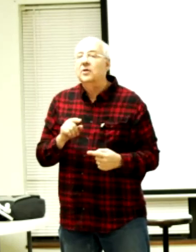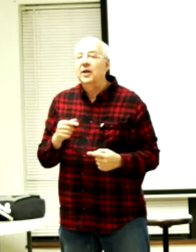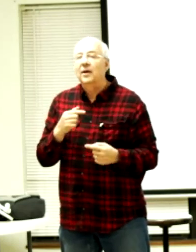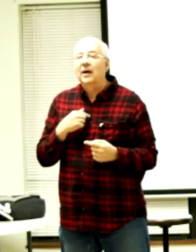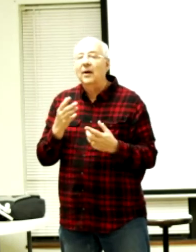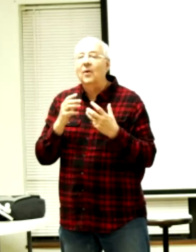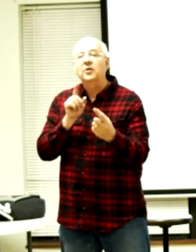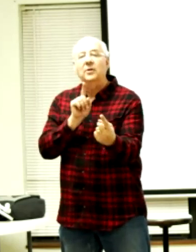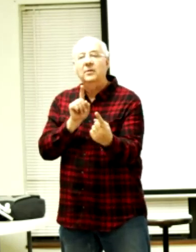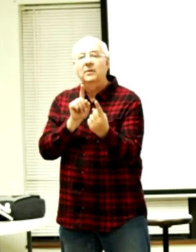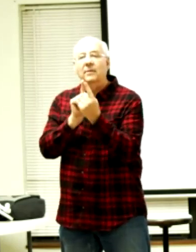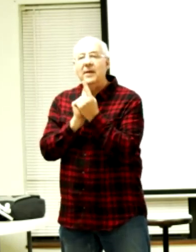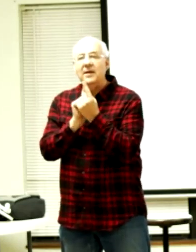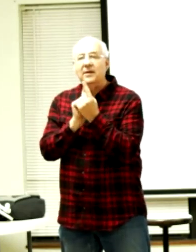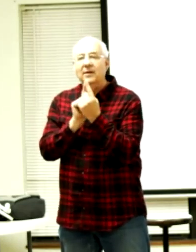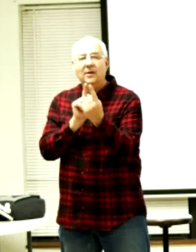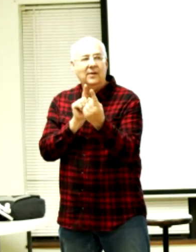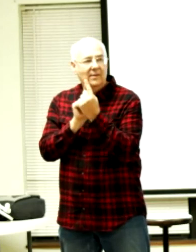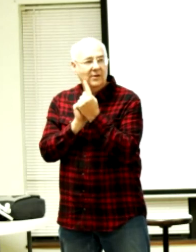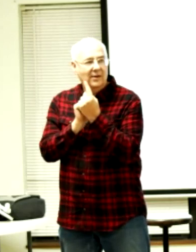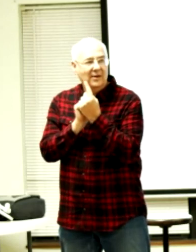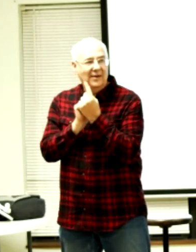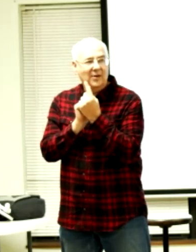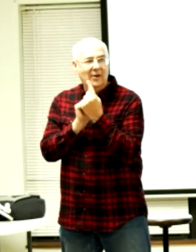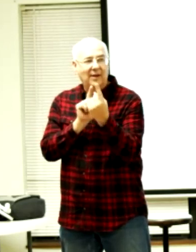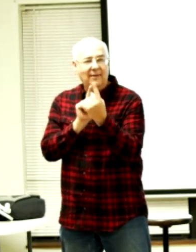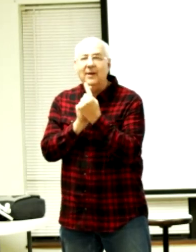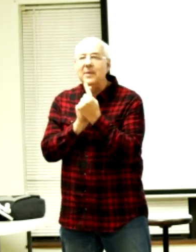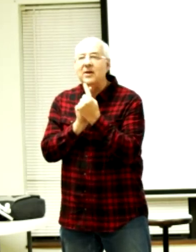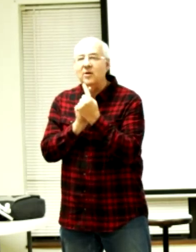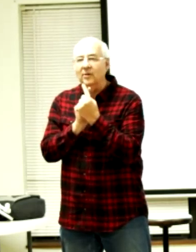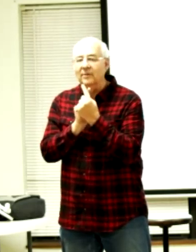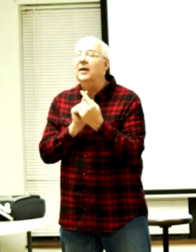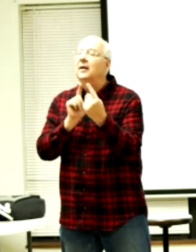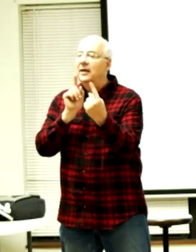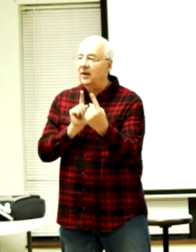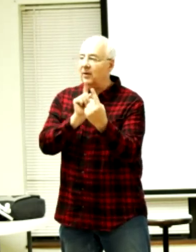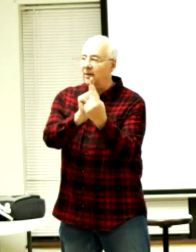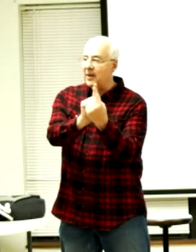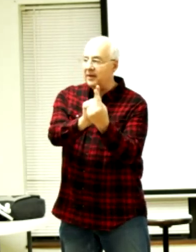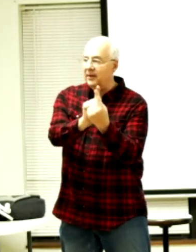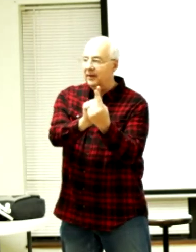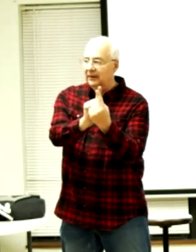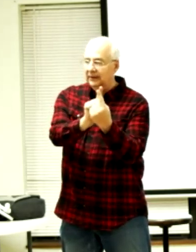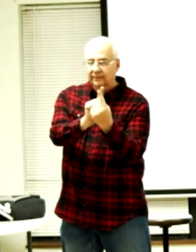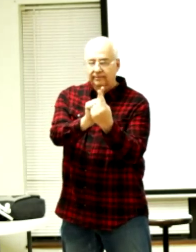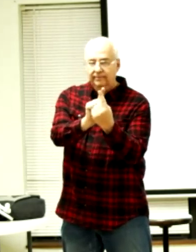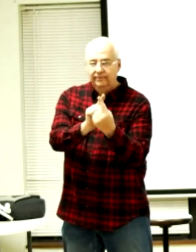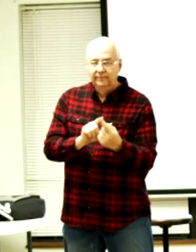could say, I don't want to meet, you're going to have them meet you, but here we're going to meet.